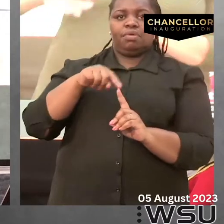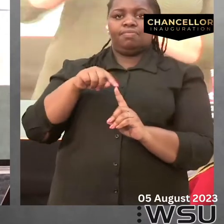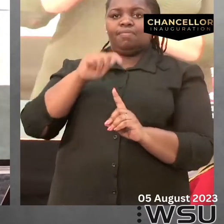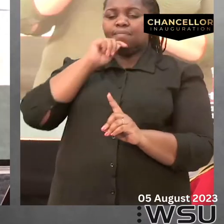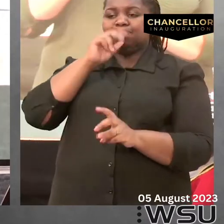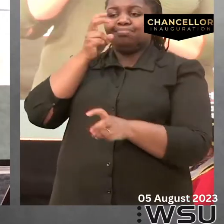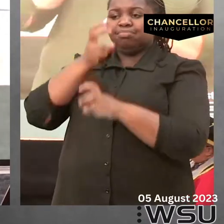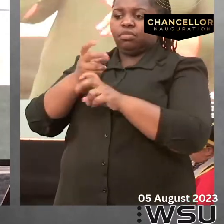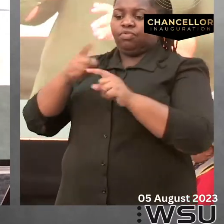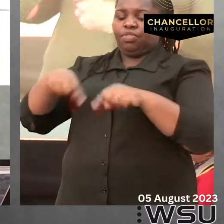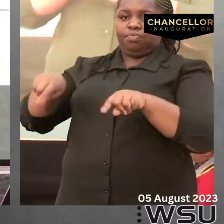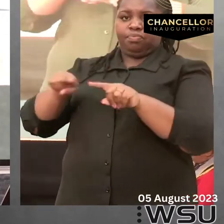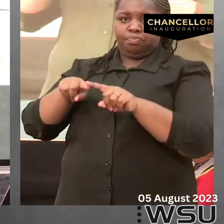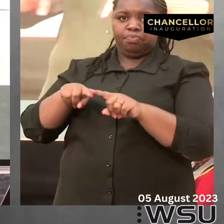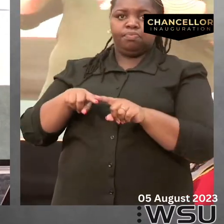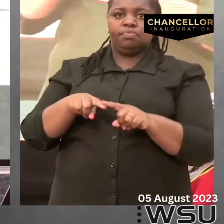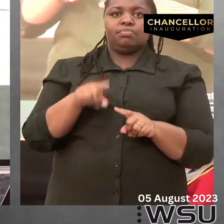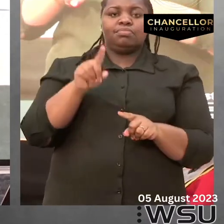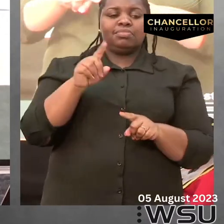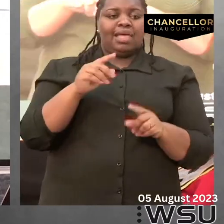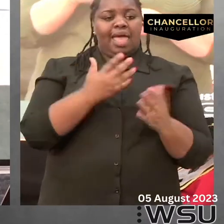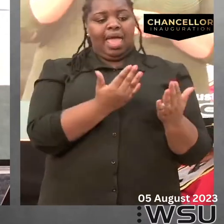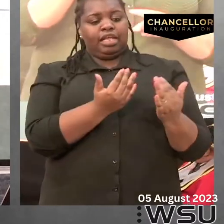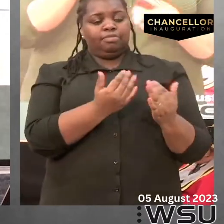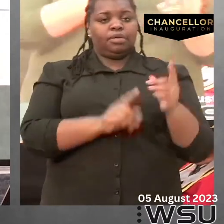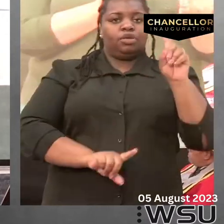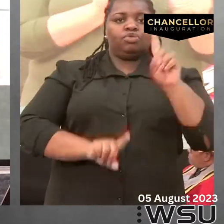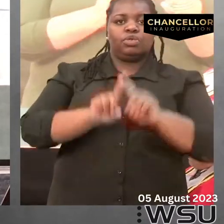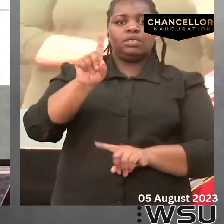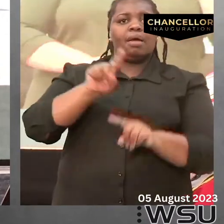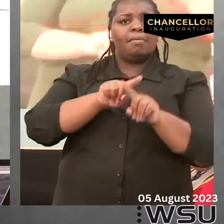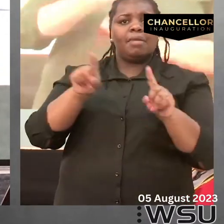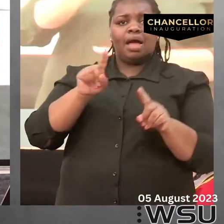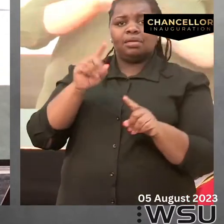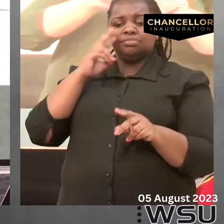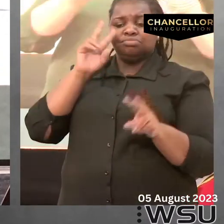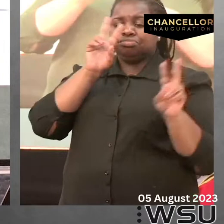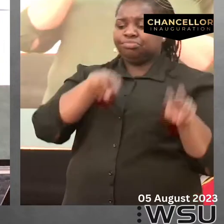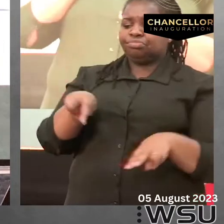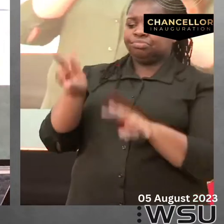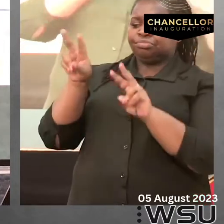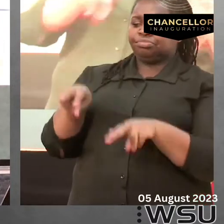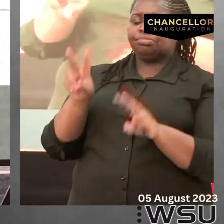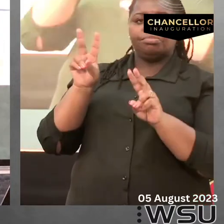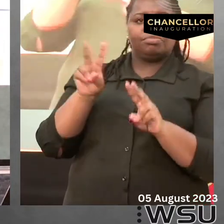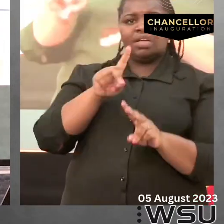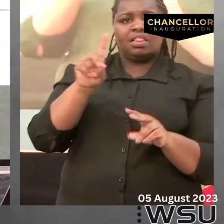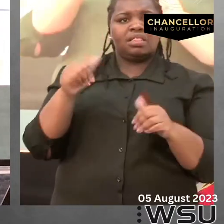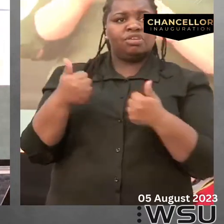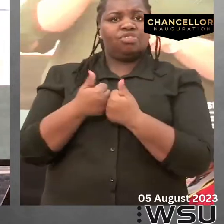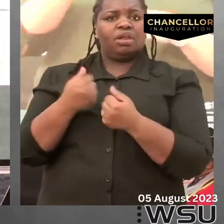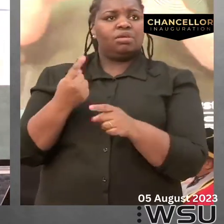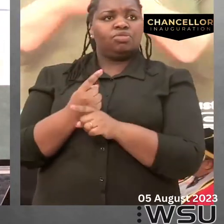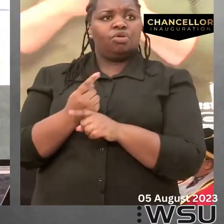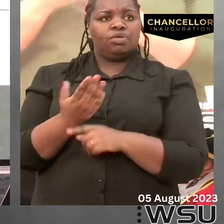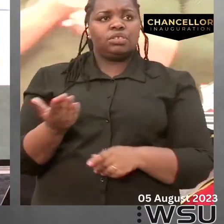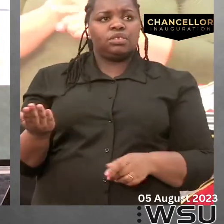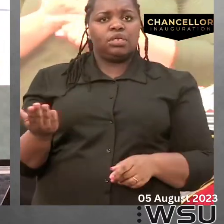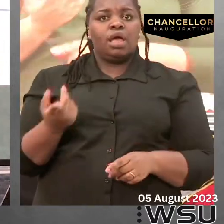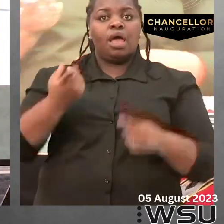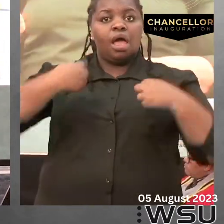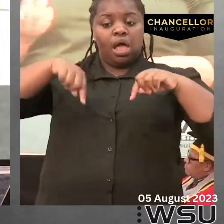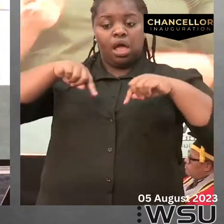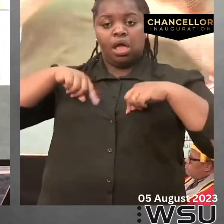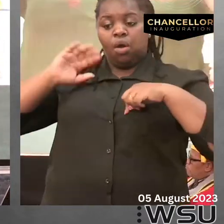hostile to them. They are expected to succeed while they are being undermined and challenged at every turn.